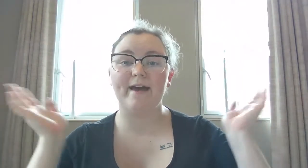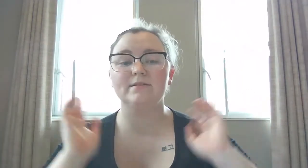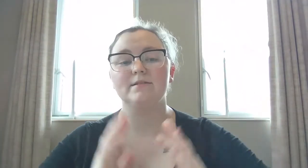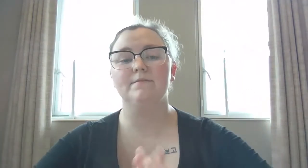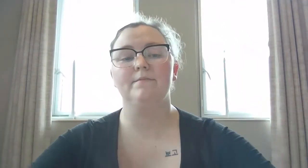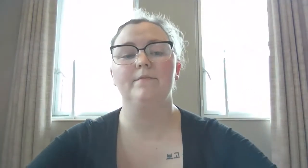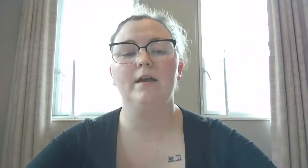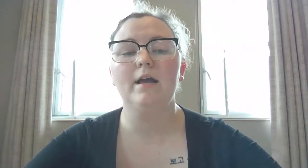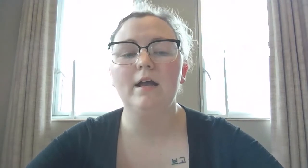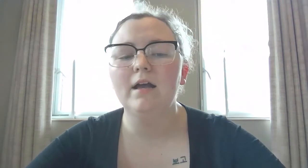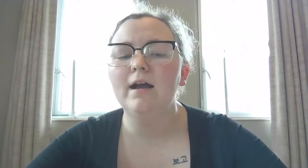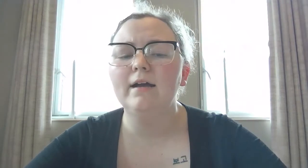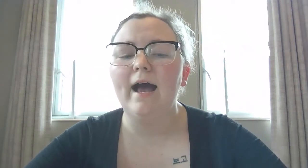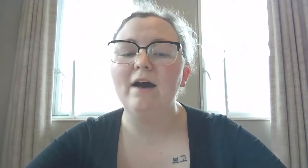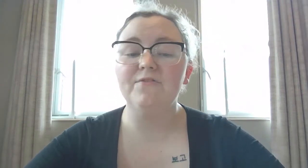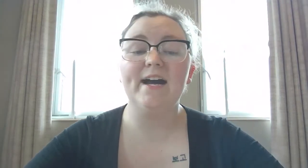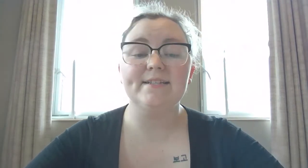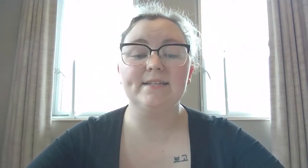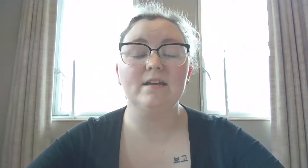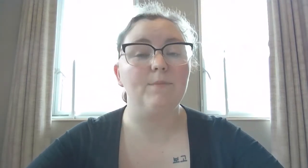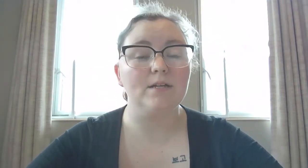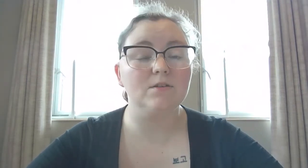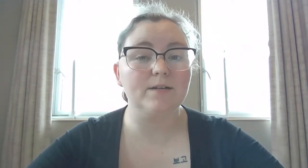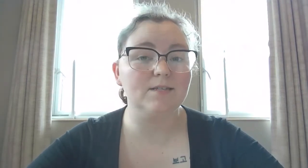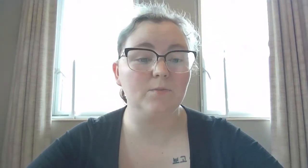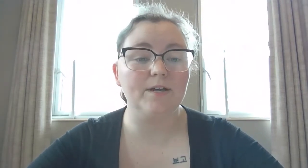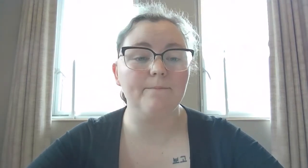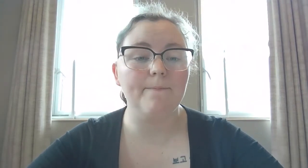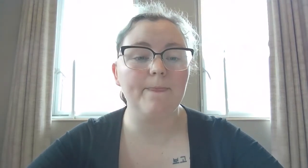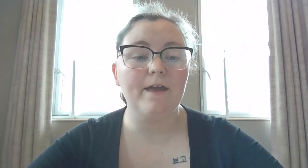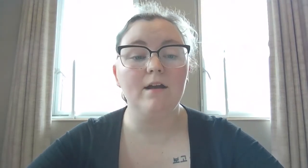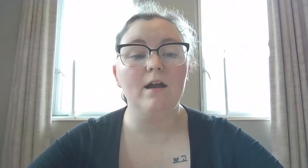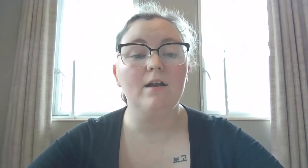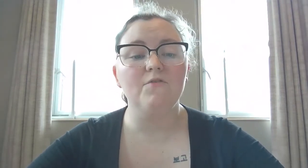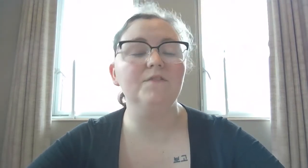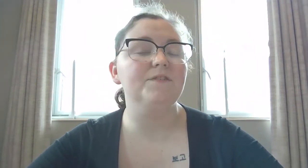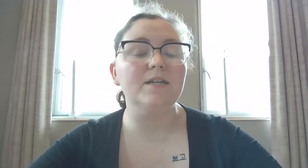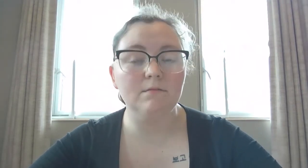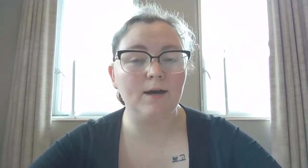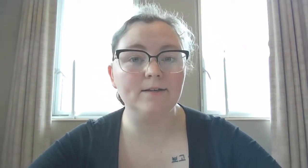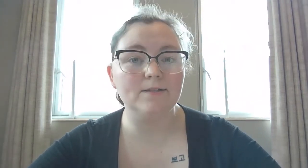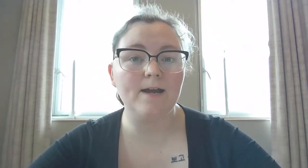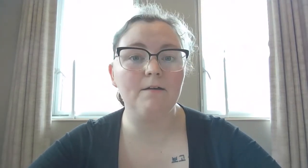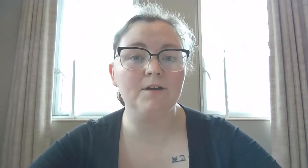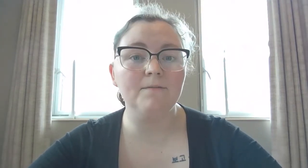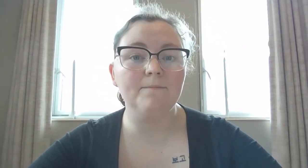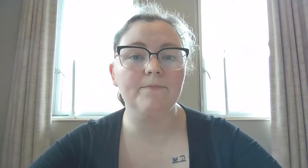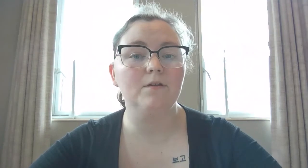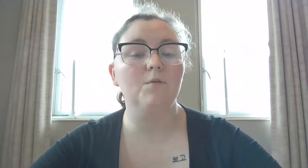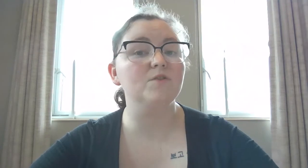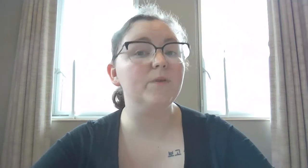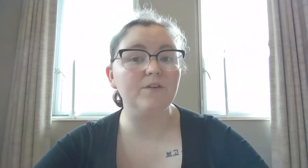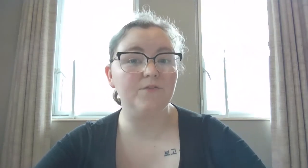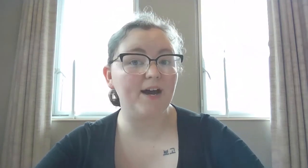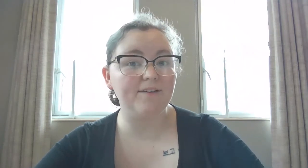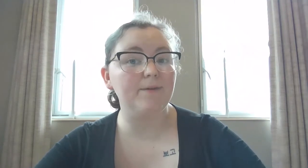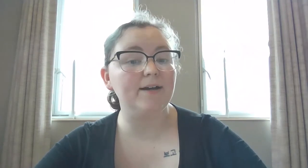or that. How fast can manta rays swim? 15 miles an hour or 25 miles an